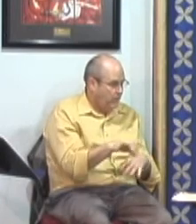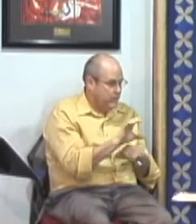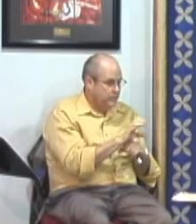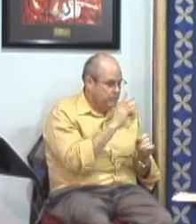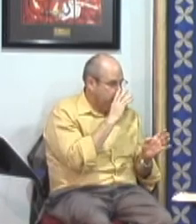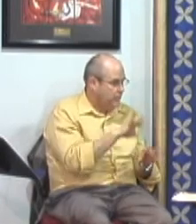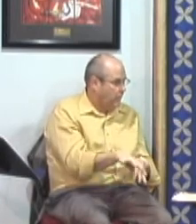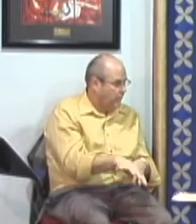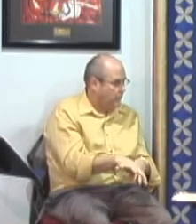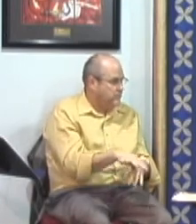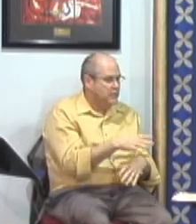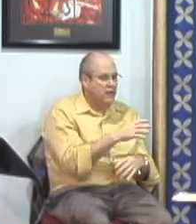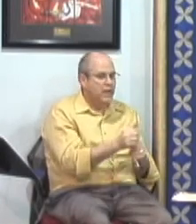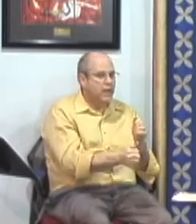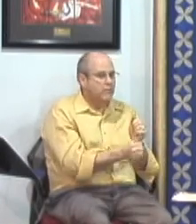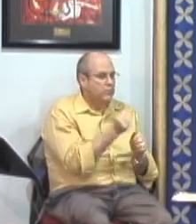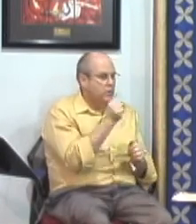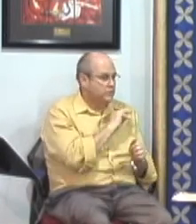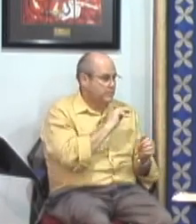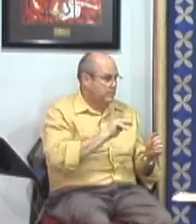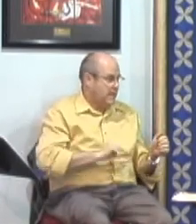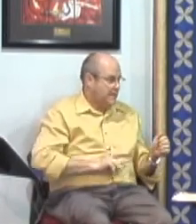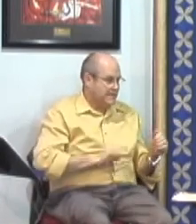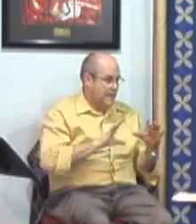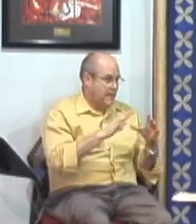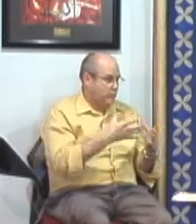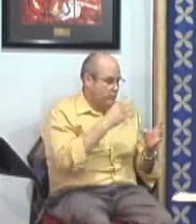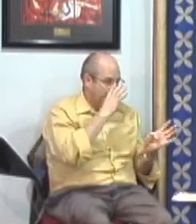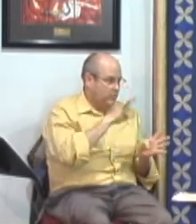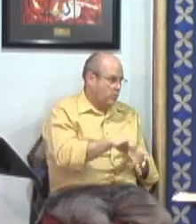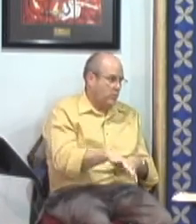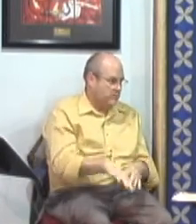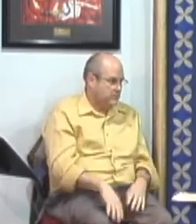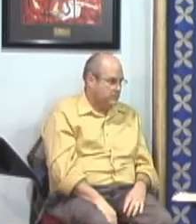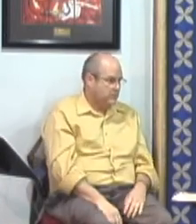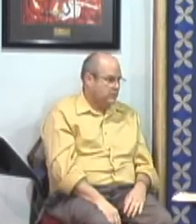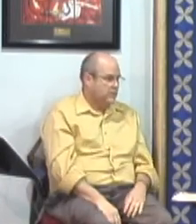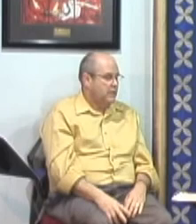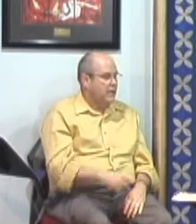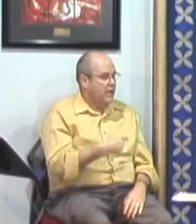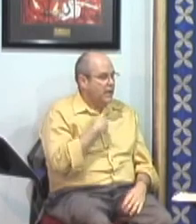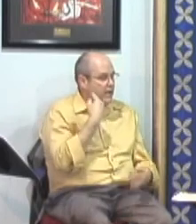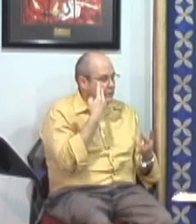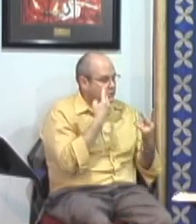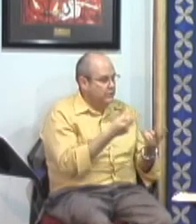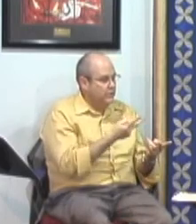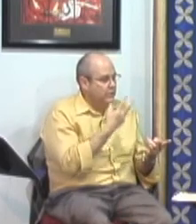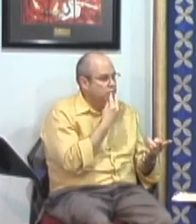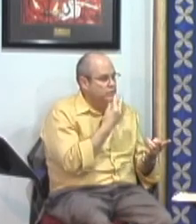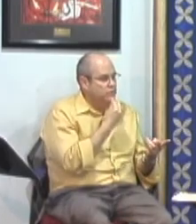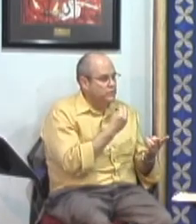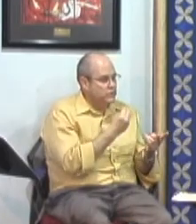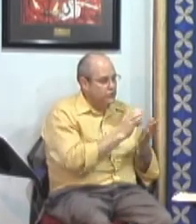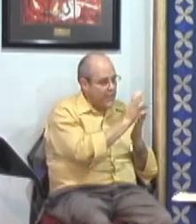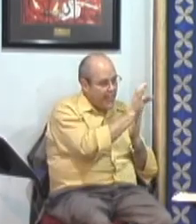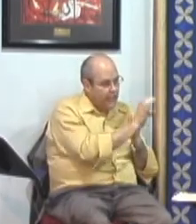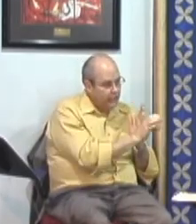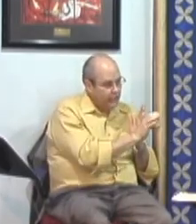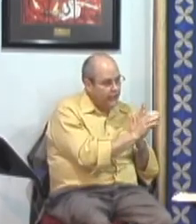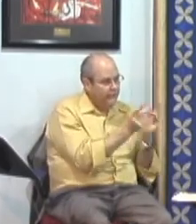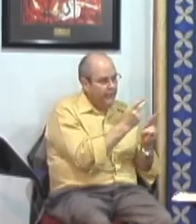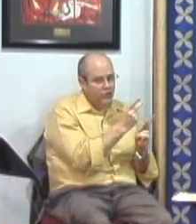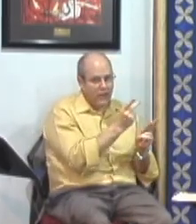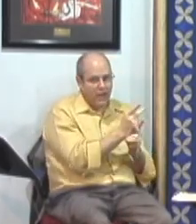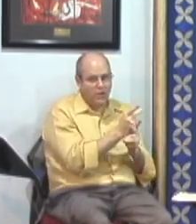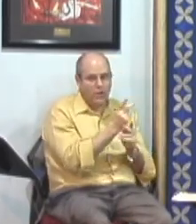church and by much of the Messianic movement even. I was looking at the Jewish calendar to figure out actually